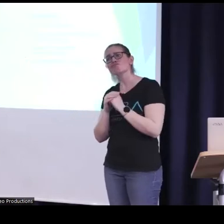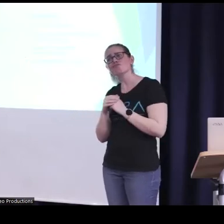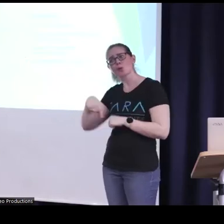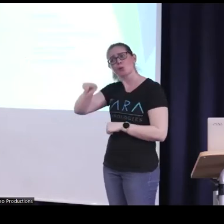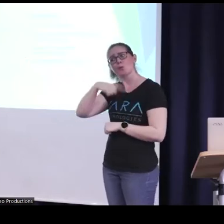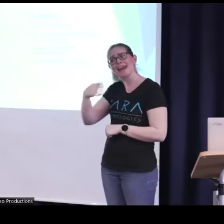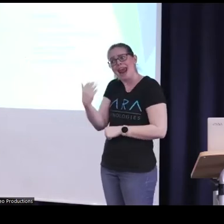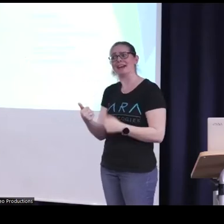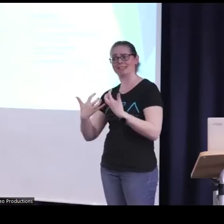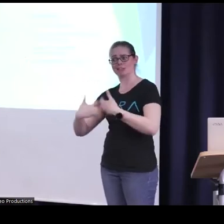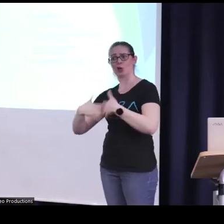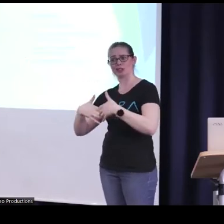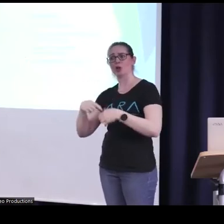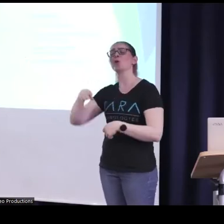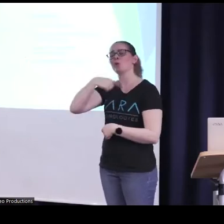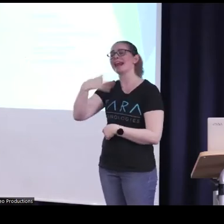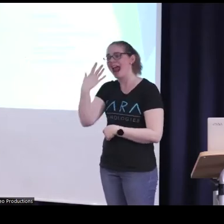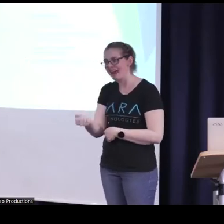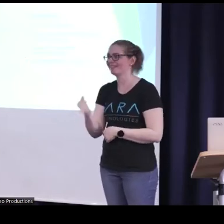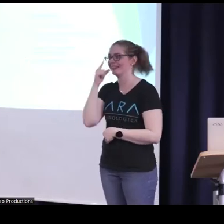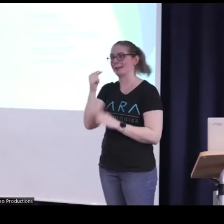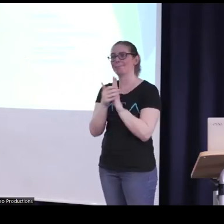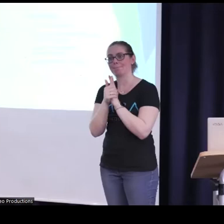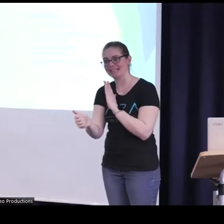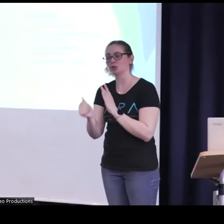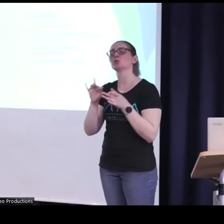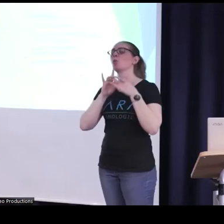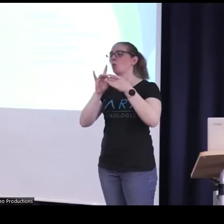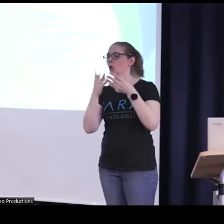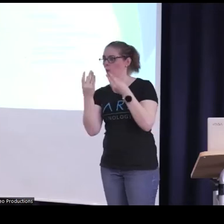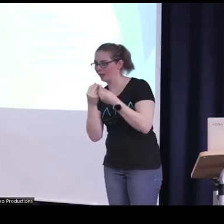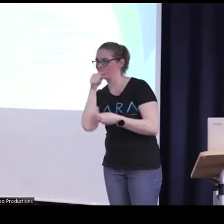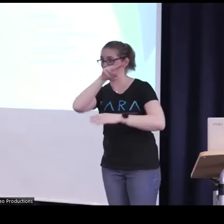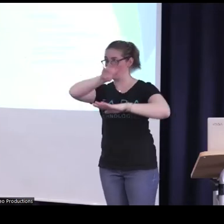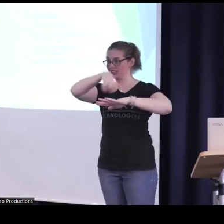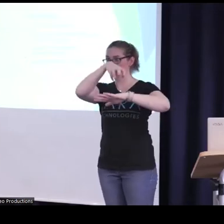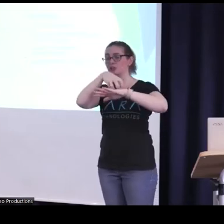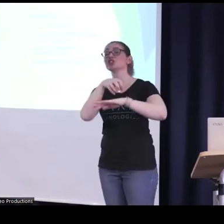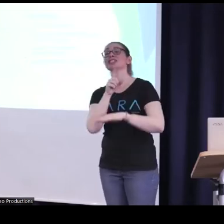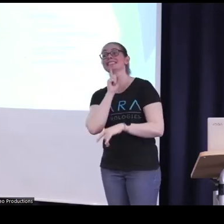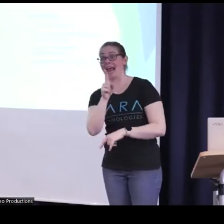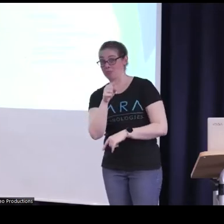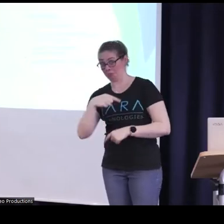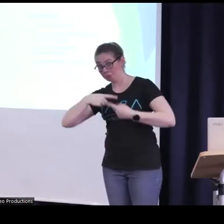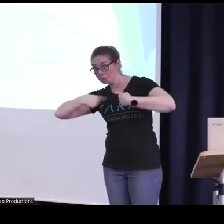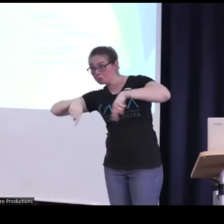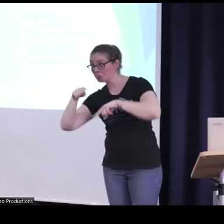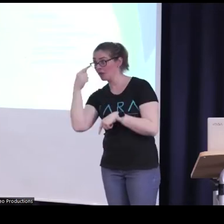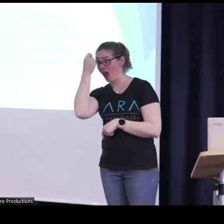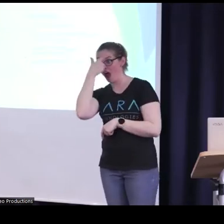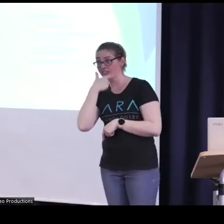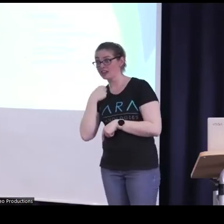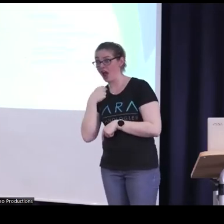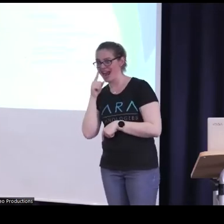So we've been deliberating and thinking, and we think we do have this technology. So we could potentially work